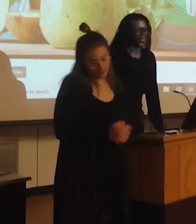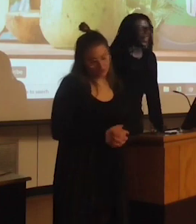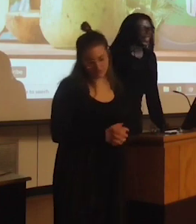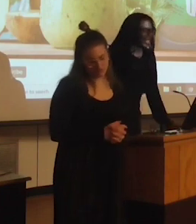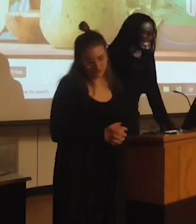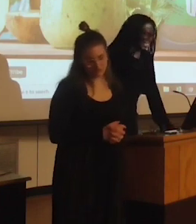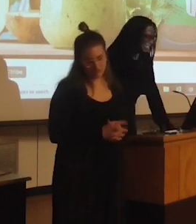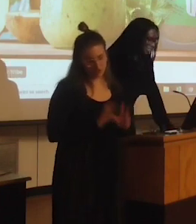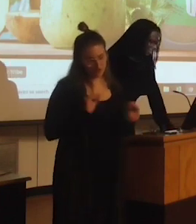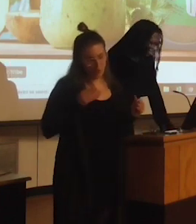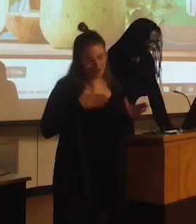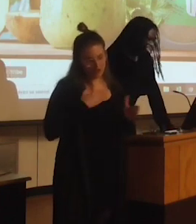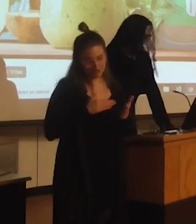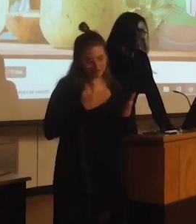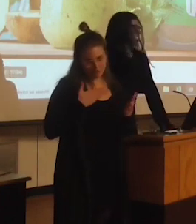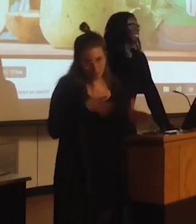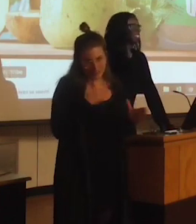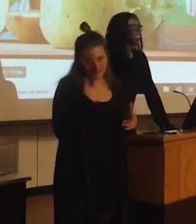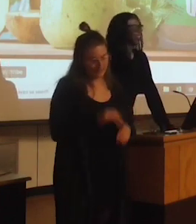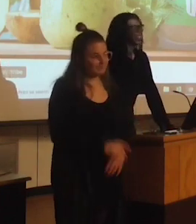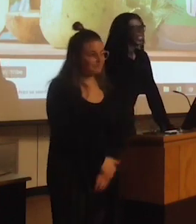anything.